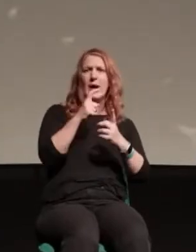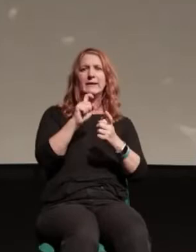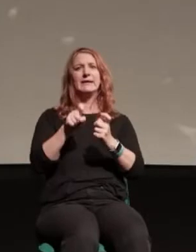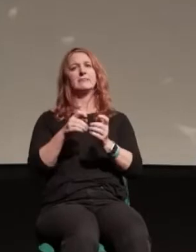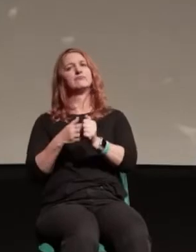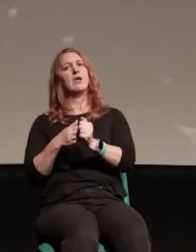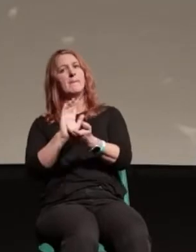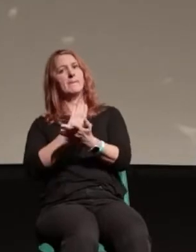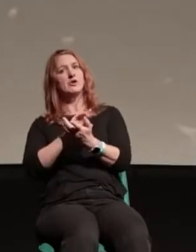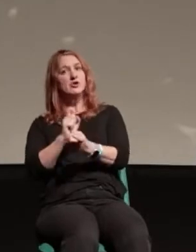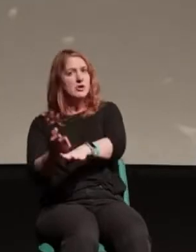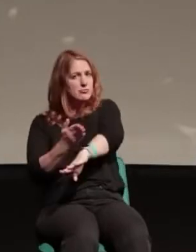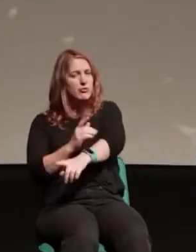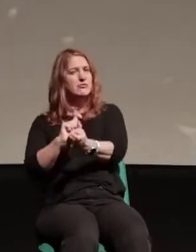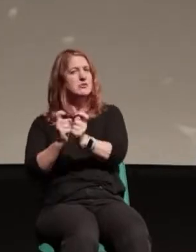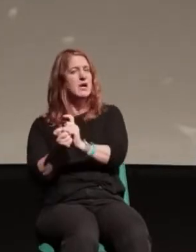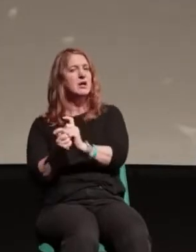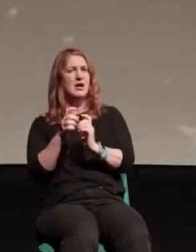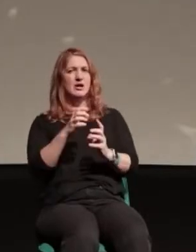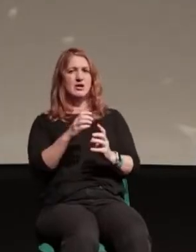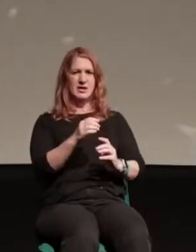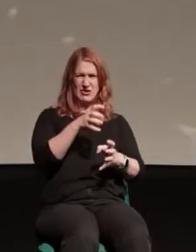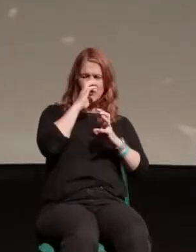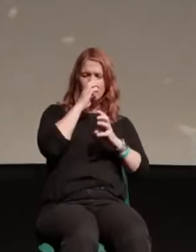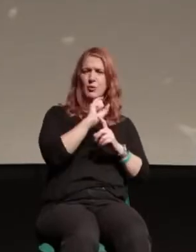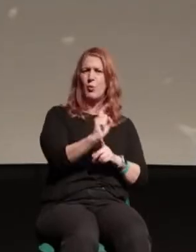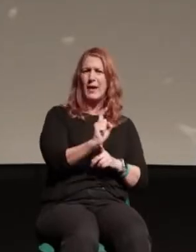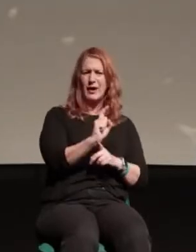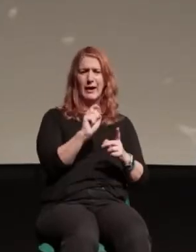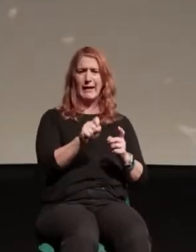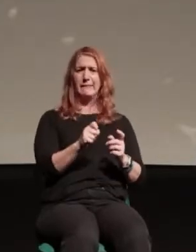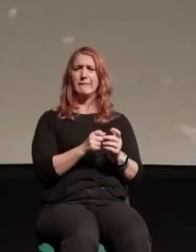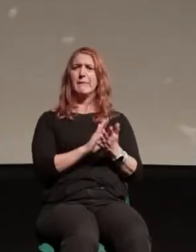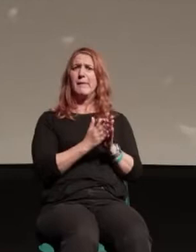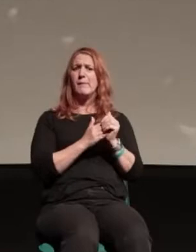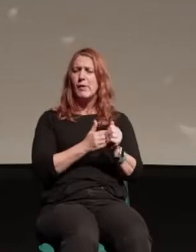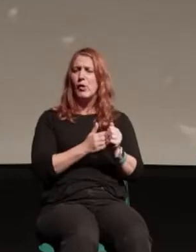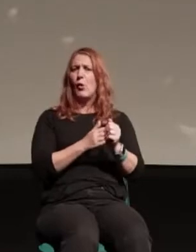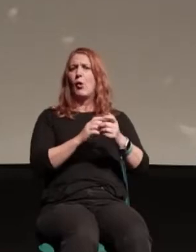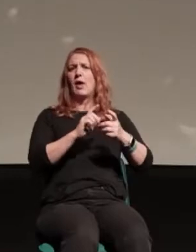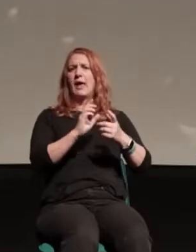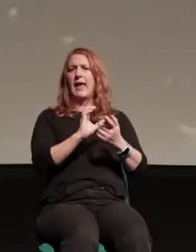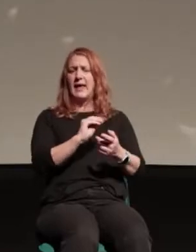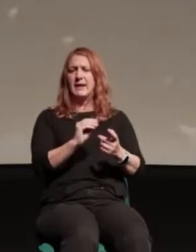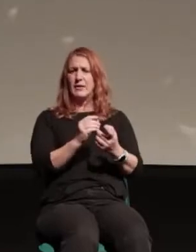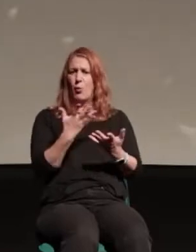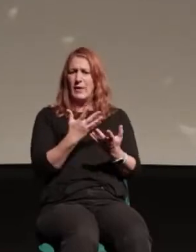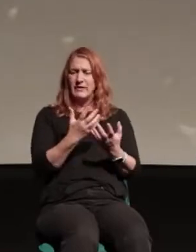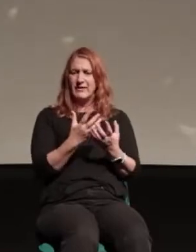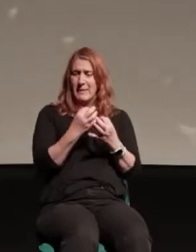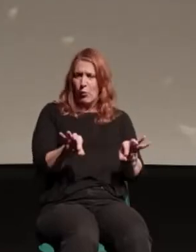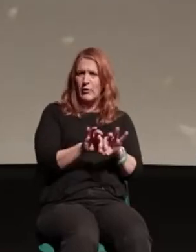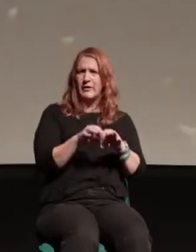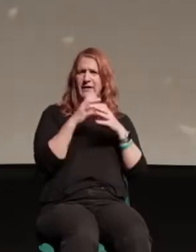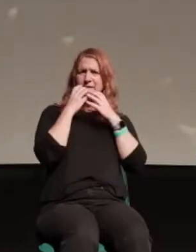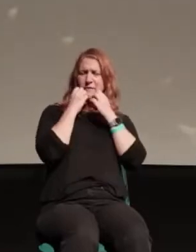change, and where are we being restricted that we feel, or that I feel, is really important and valuable. And